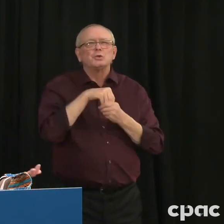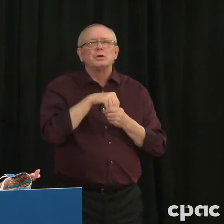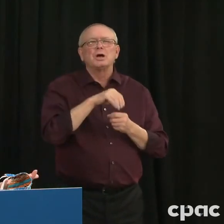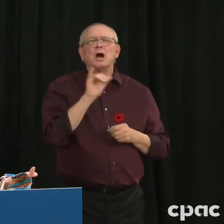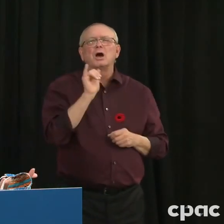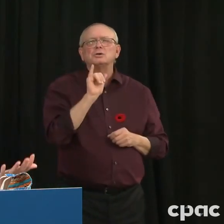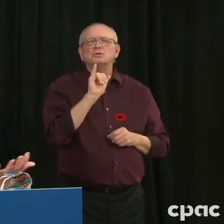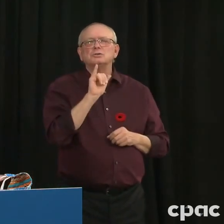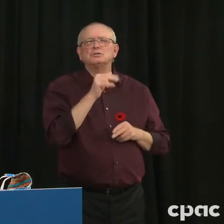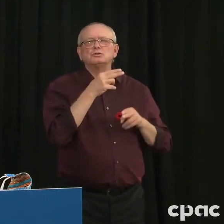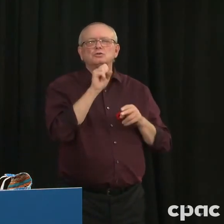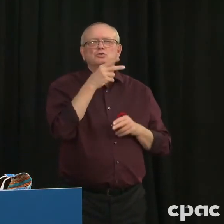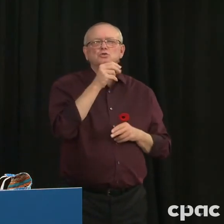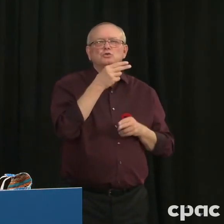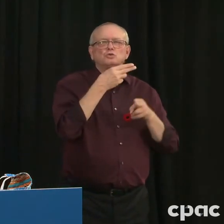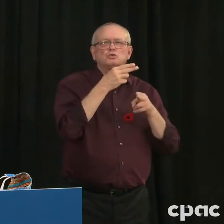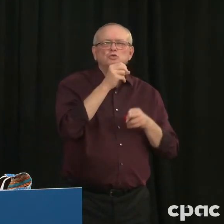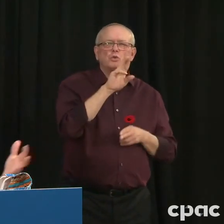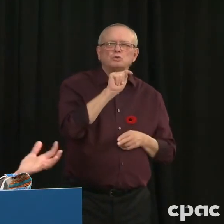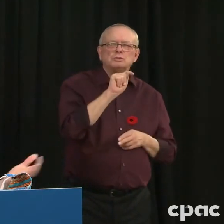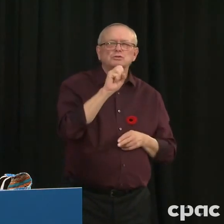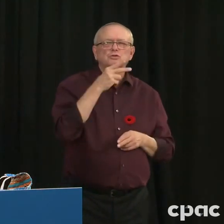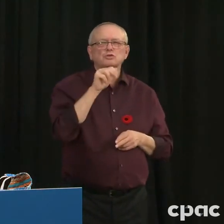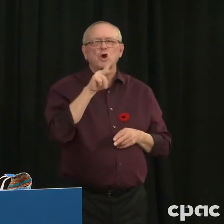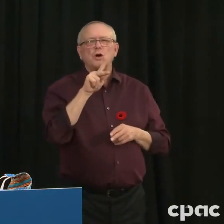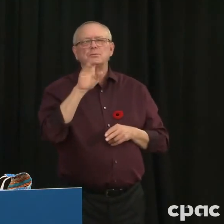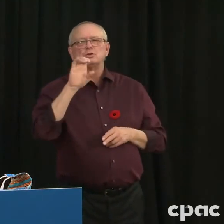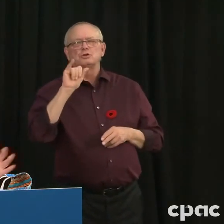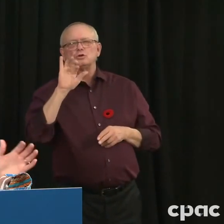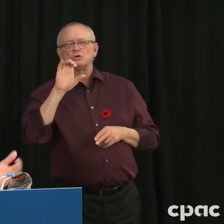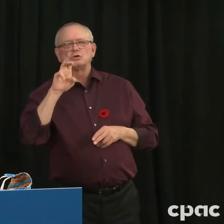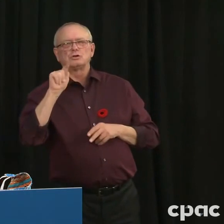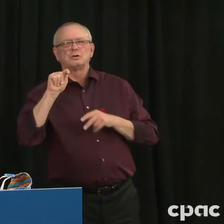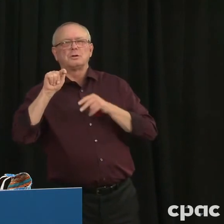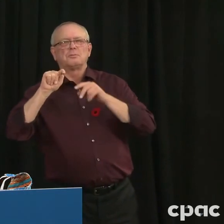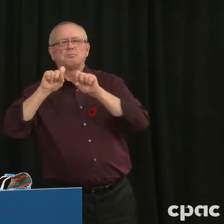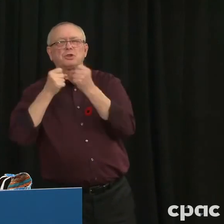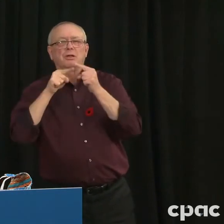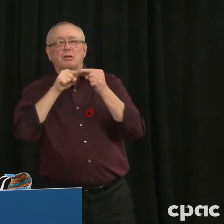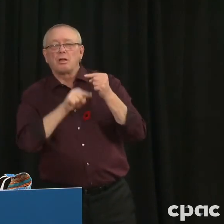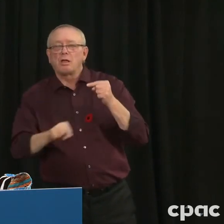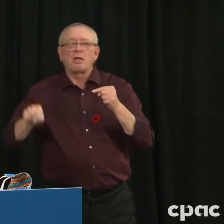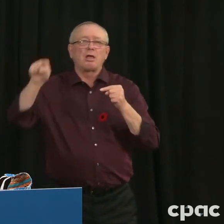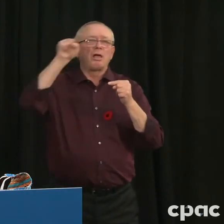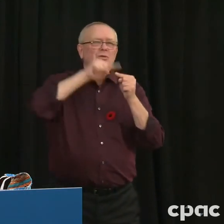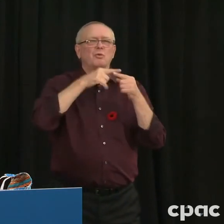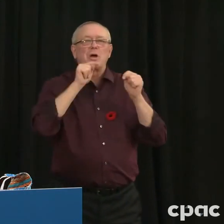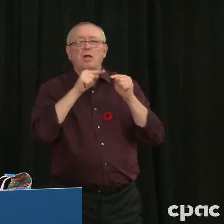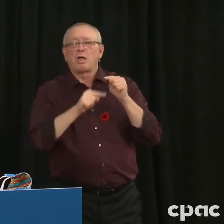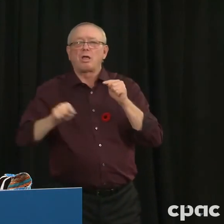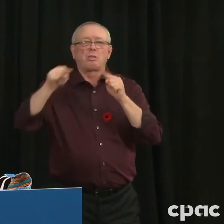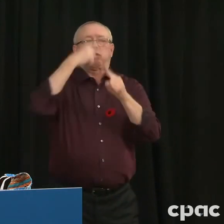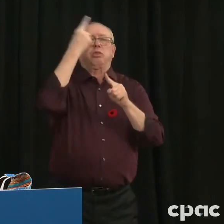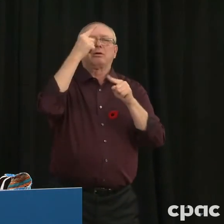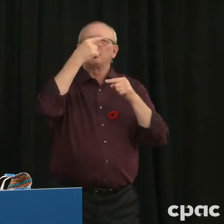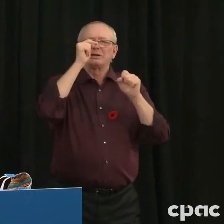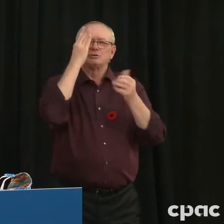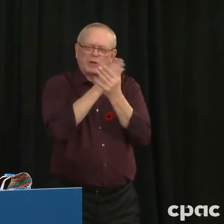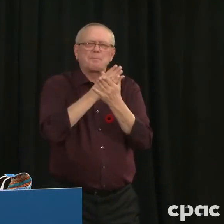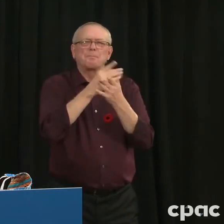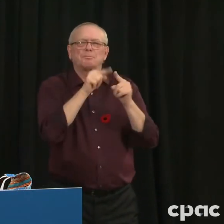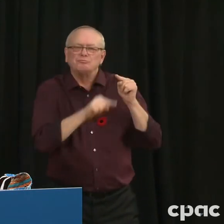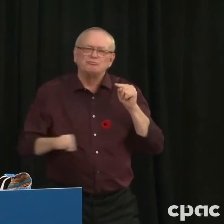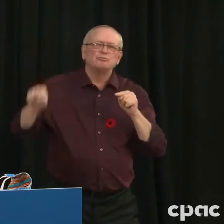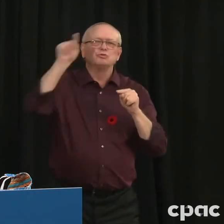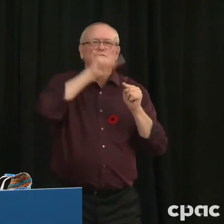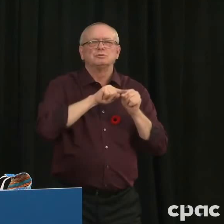giving Albertans every opportunity to walk along with us, to come alongside and be a part of the solution